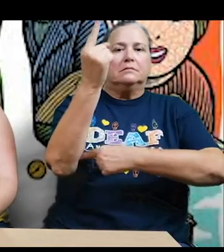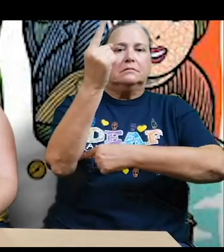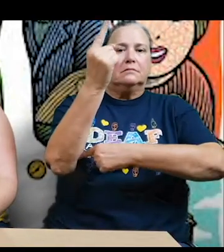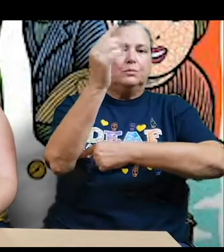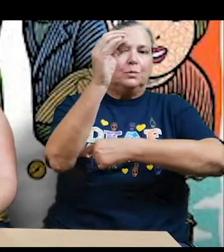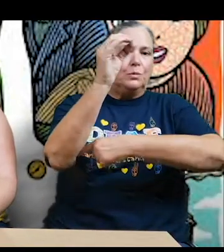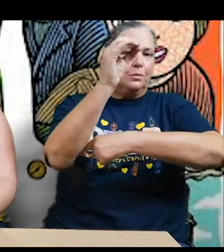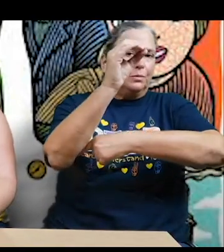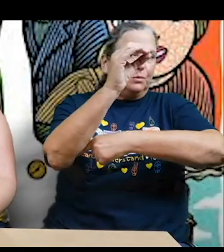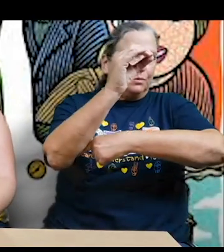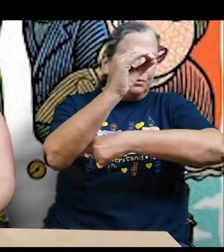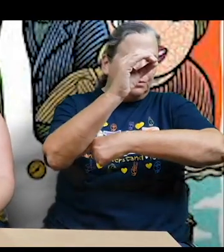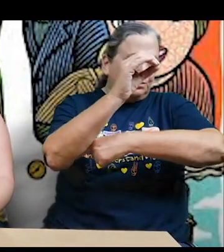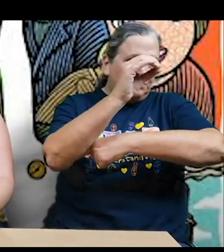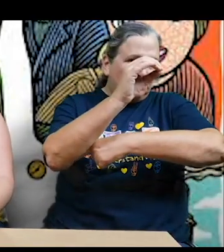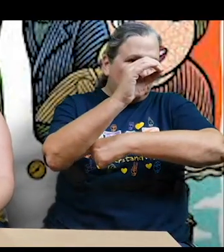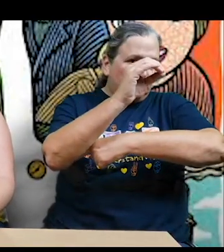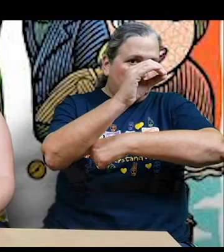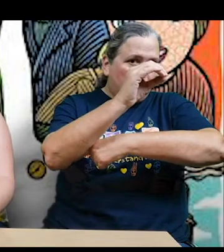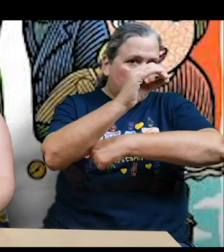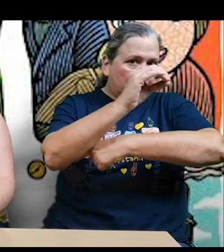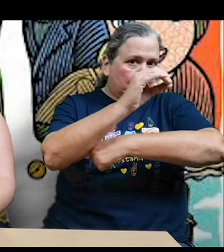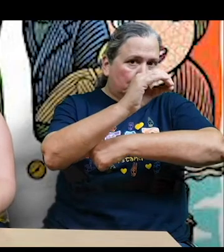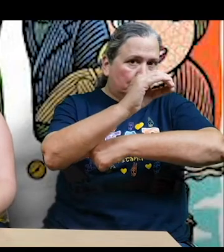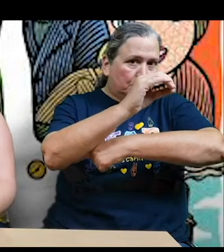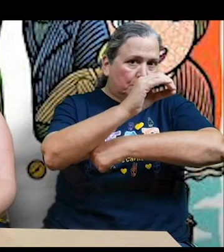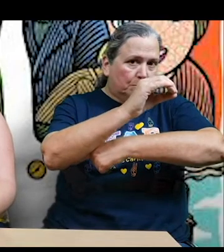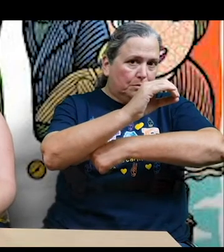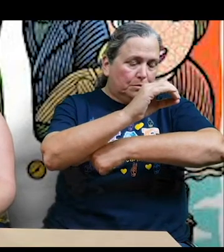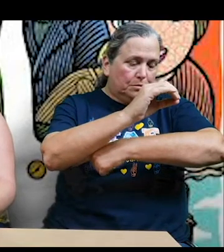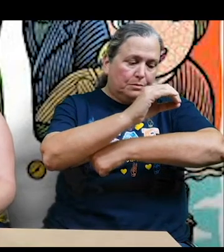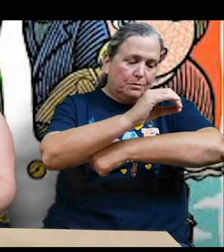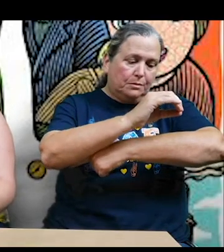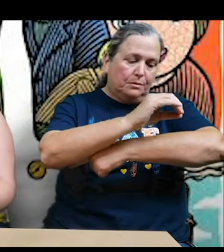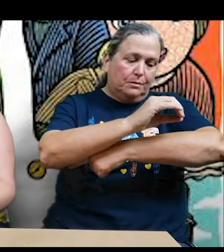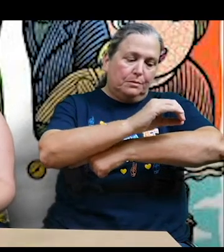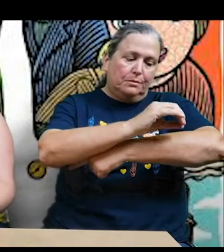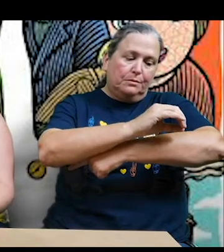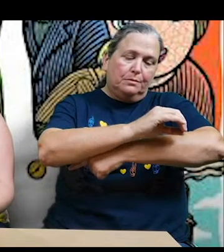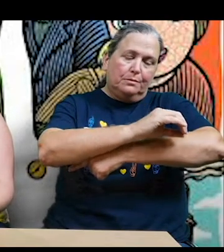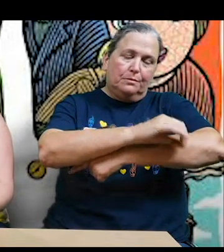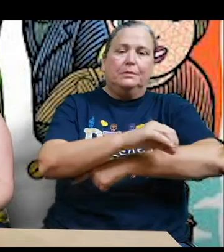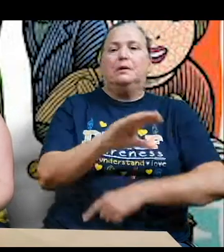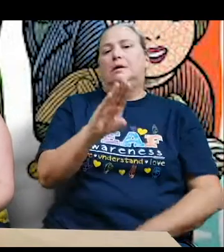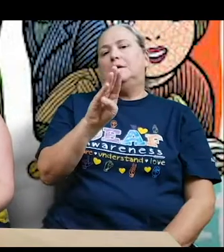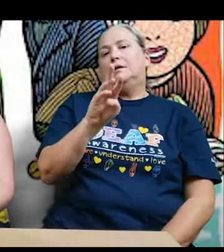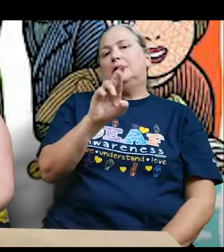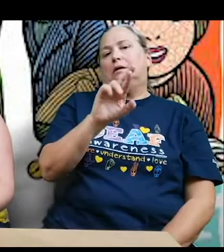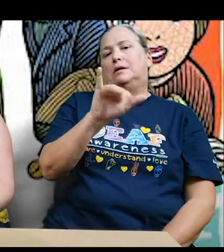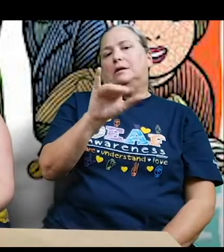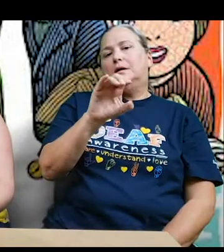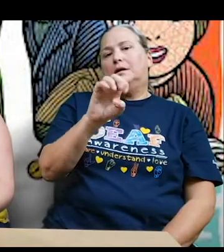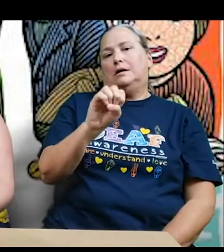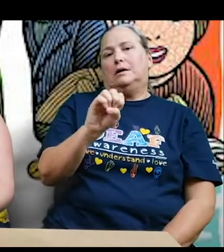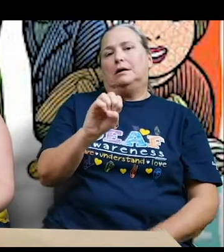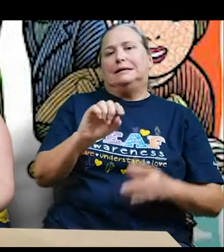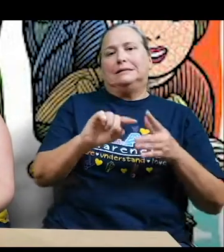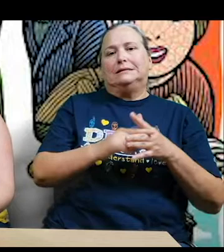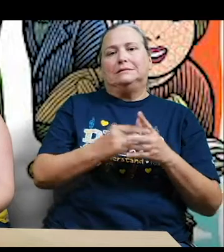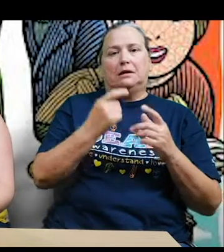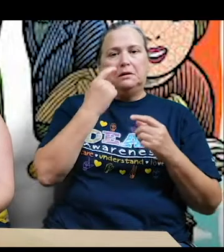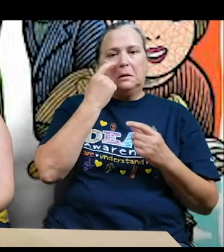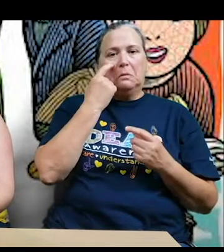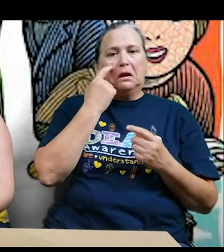sun became an orange, dusty ball low in the sky. Bryce started to cry. Edward saw